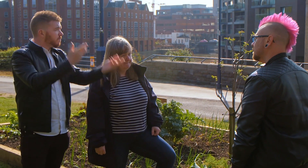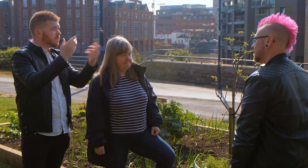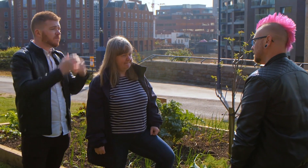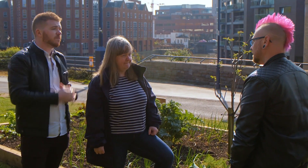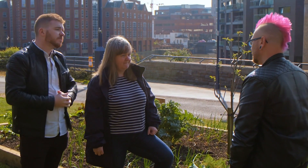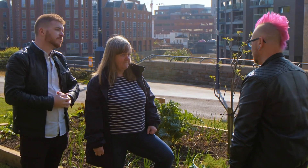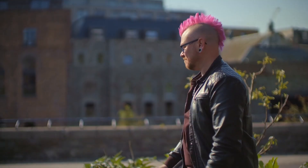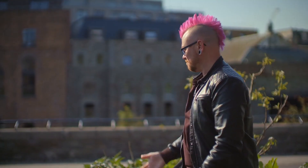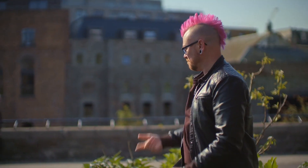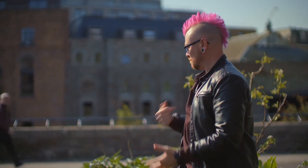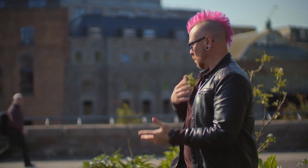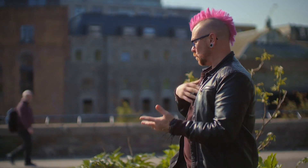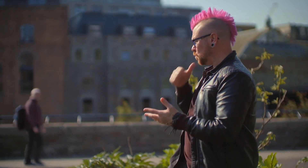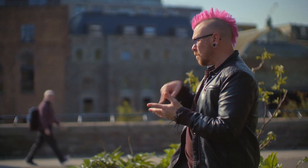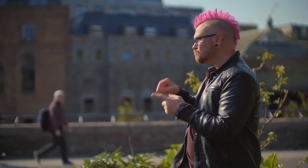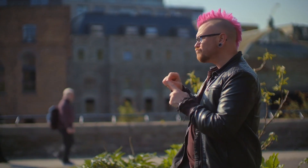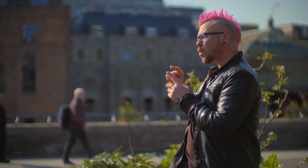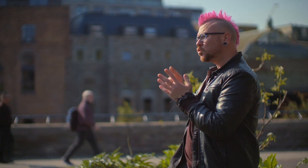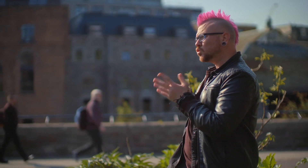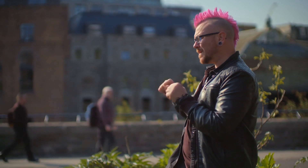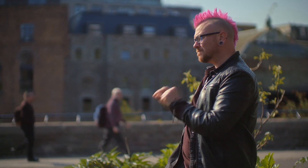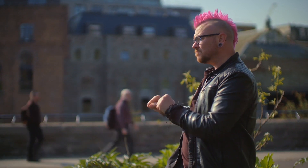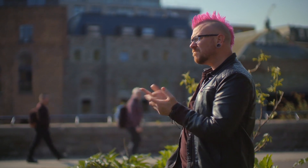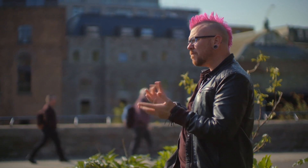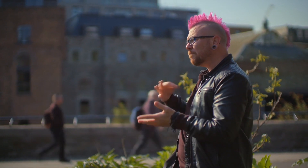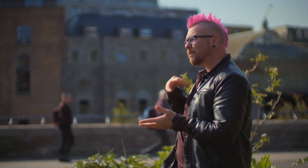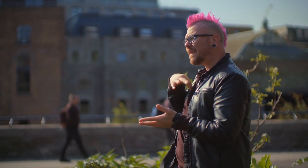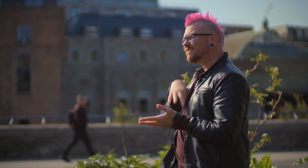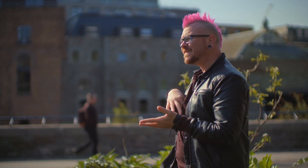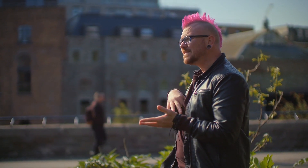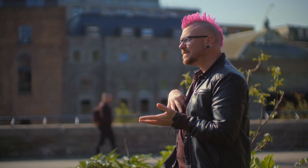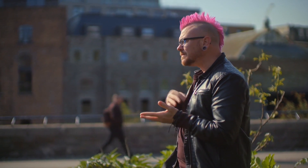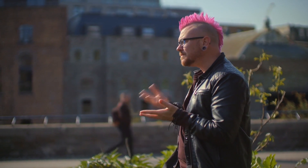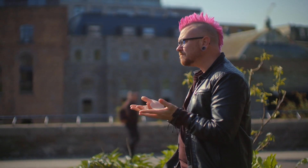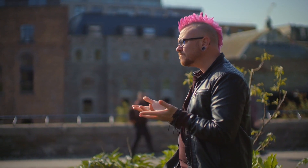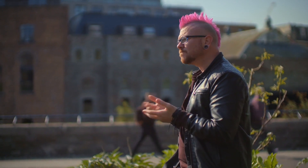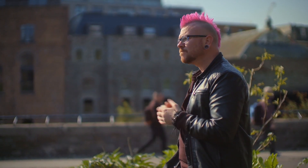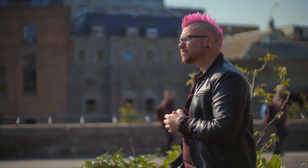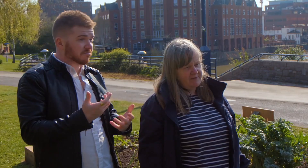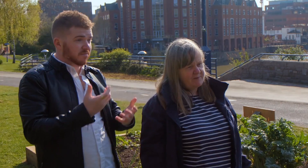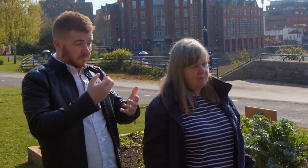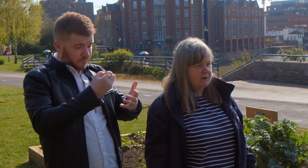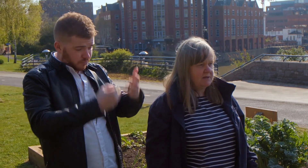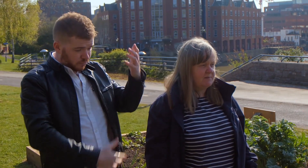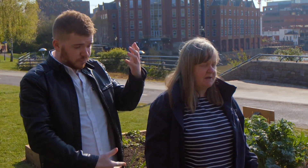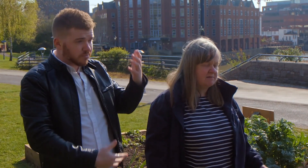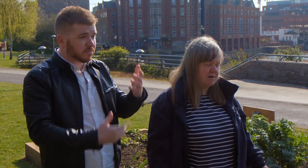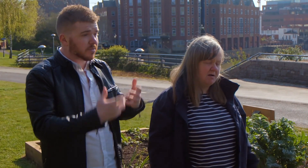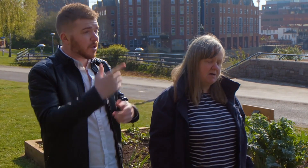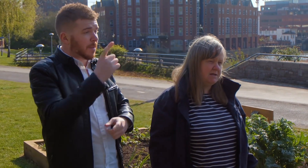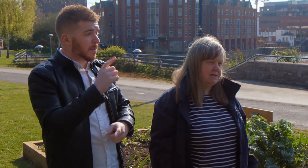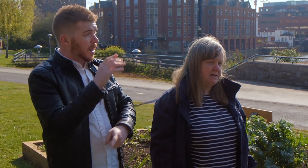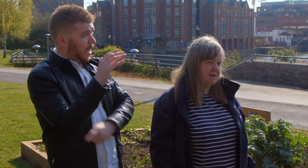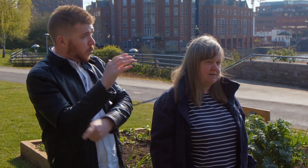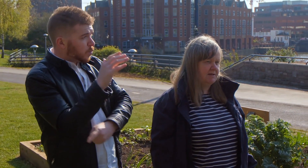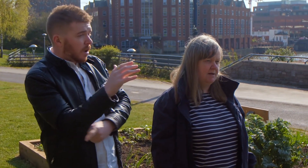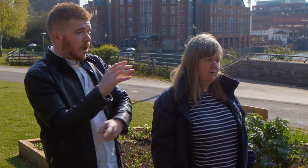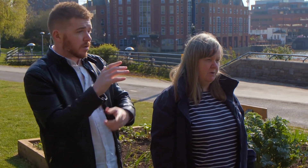So I just want to know, the project itself, are there any benefits that come with it? people get to be outside, they get to learn more